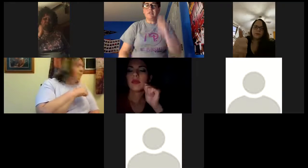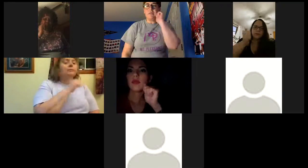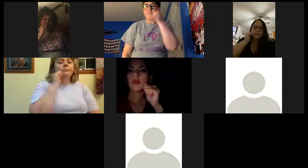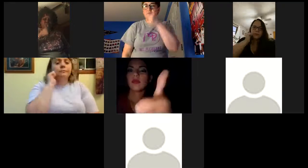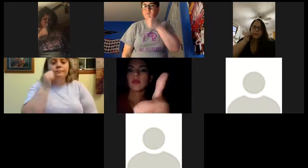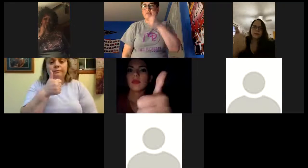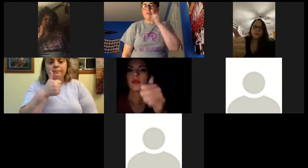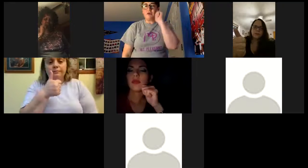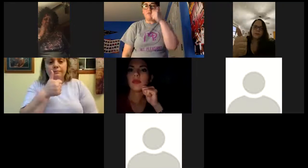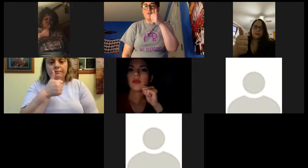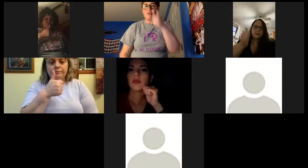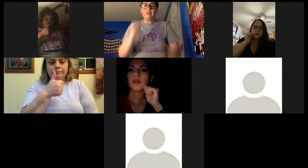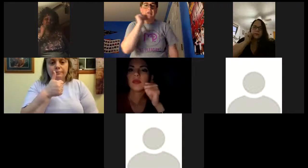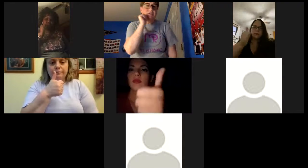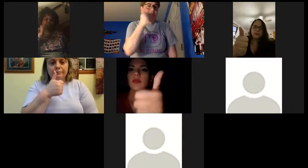Yep.